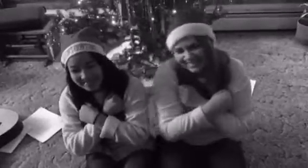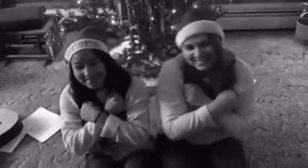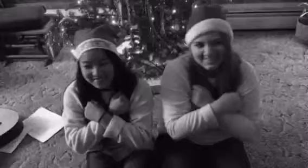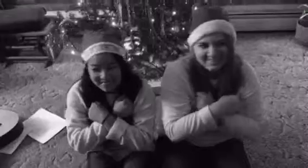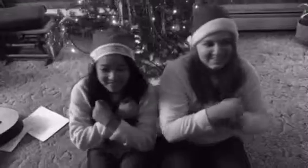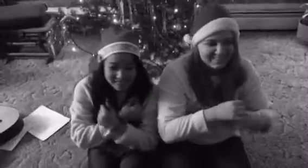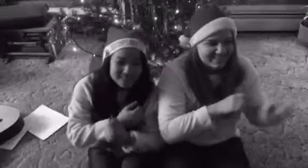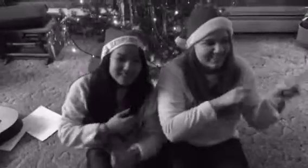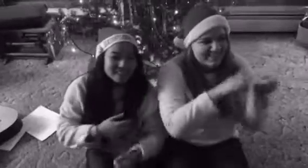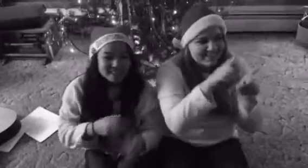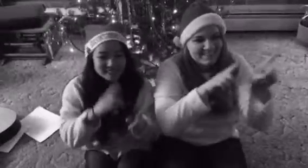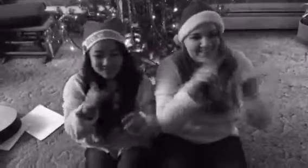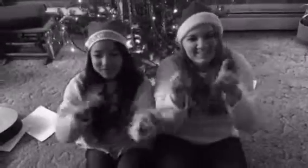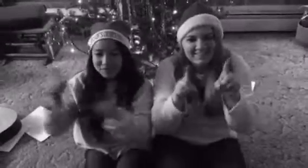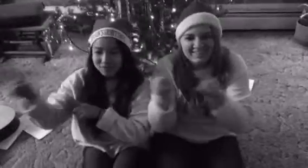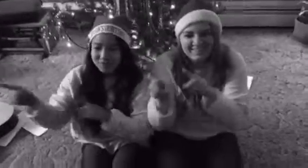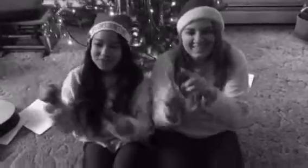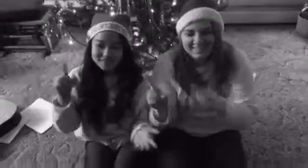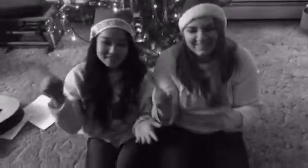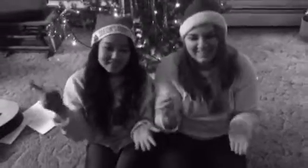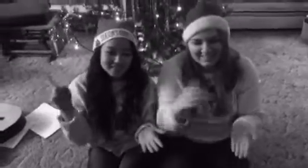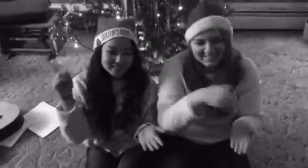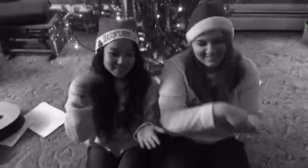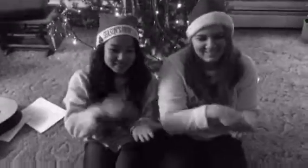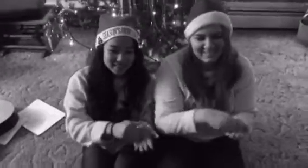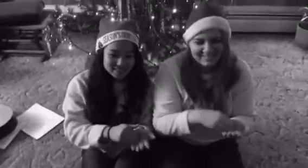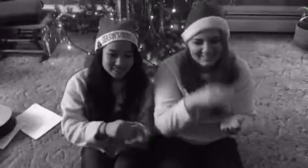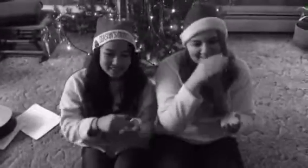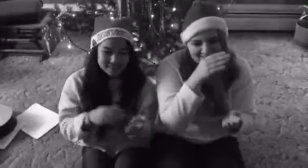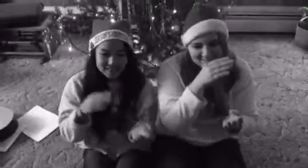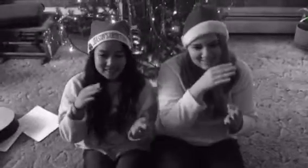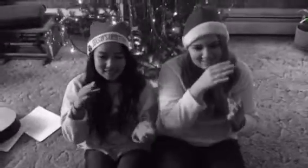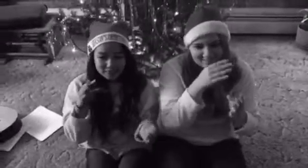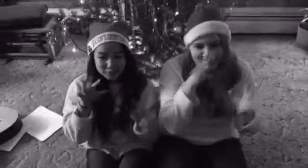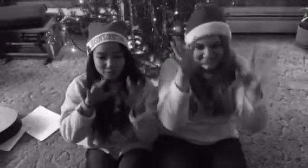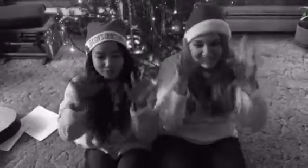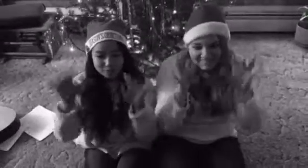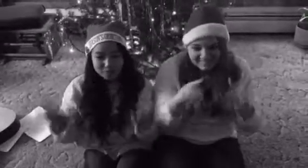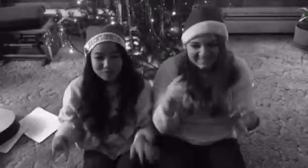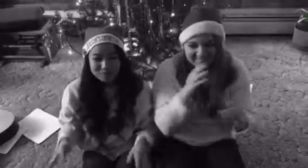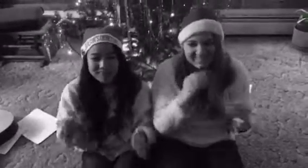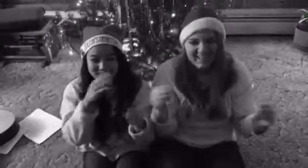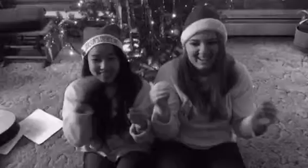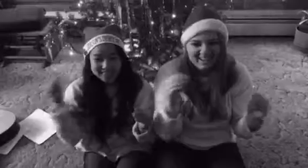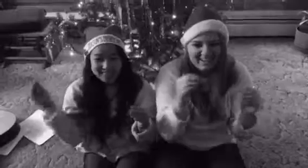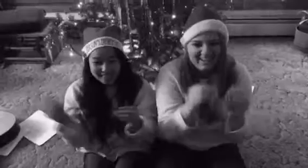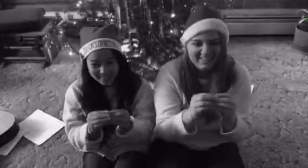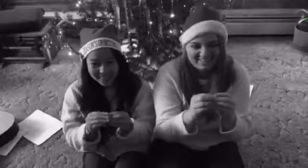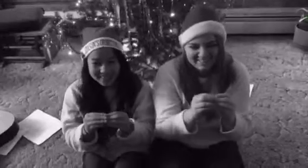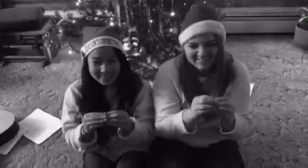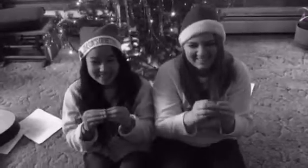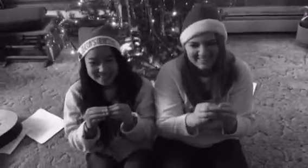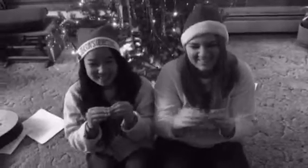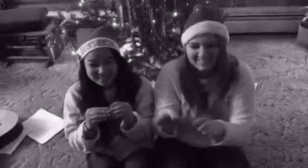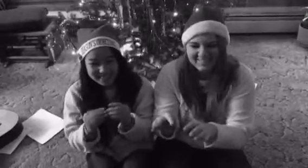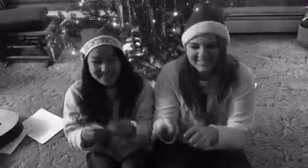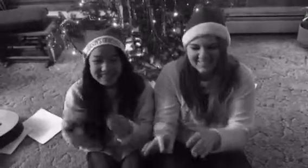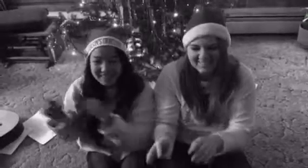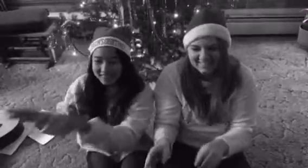Kiss me under the light of a thousand stars Oh, darling Place your